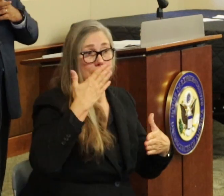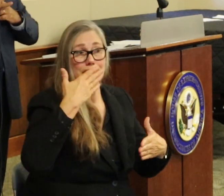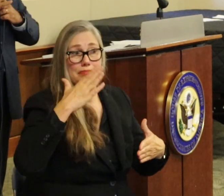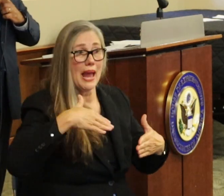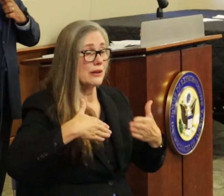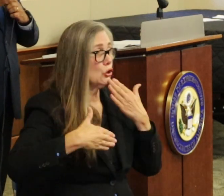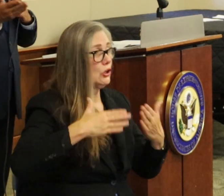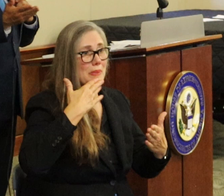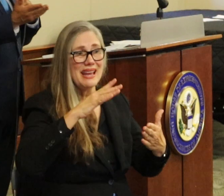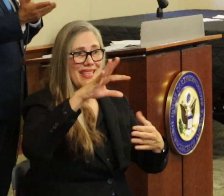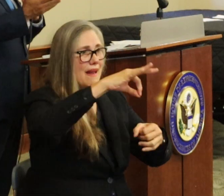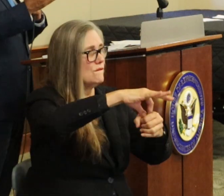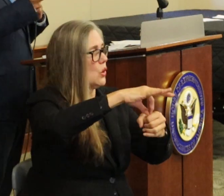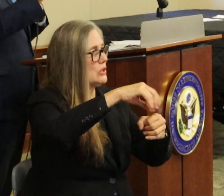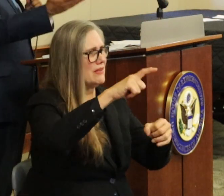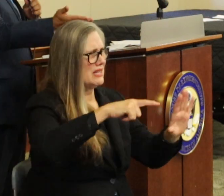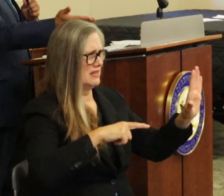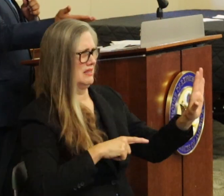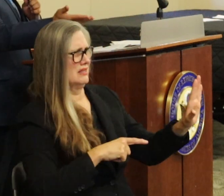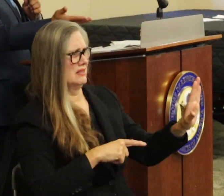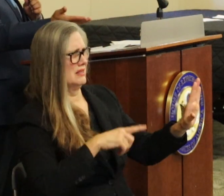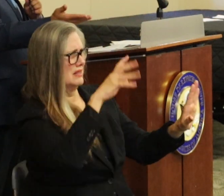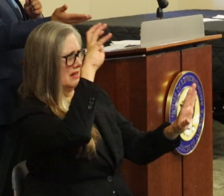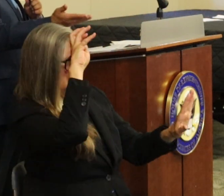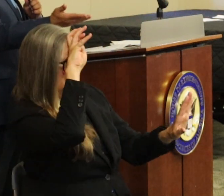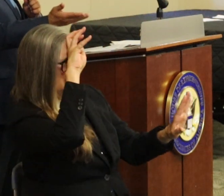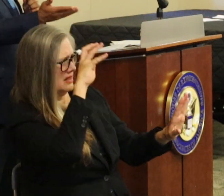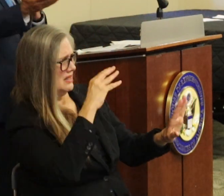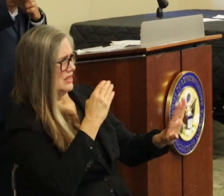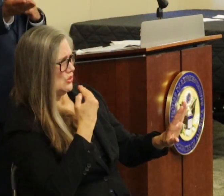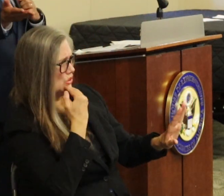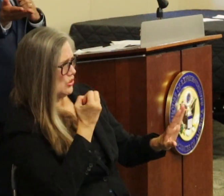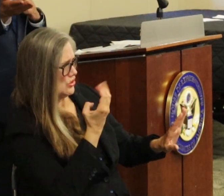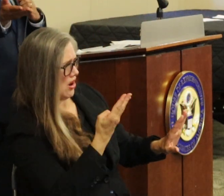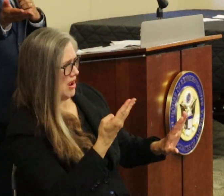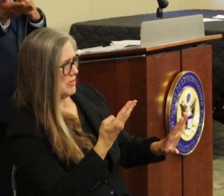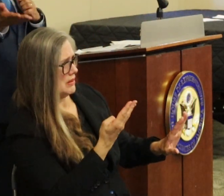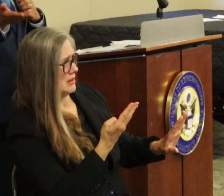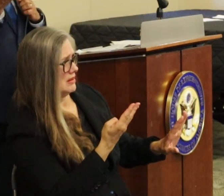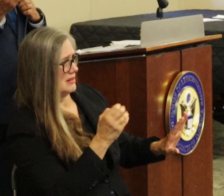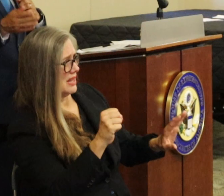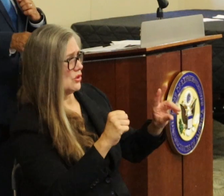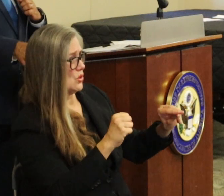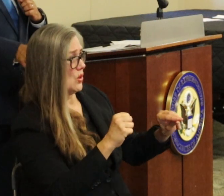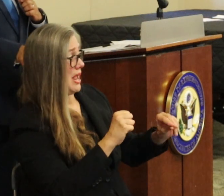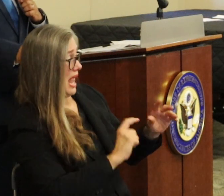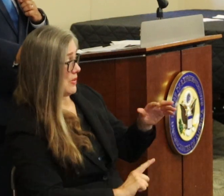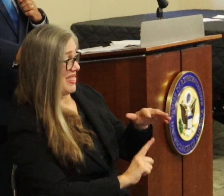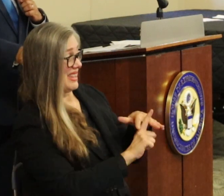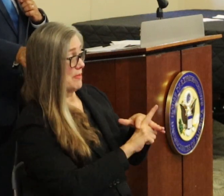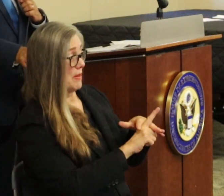it becomes up to the voters to say, are you doing a good enough job or not? And vote for them or not when they come up